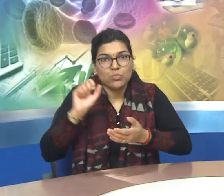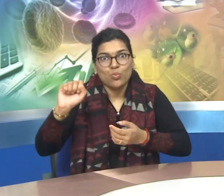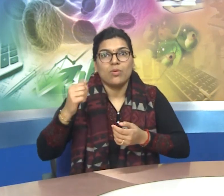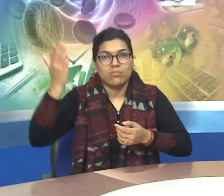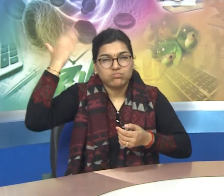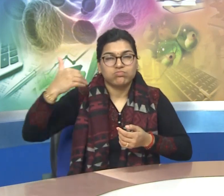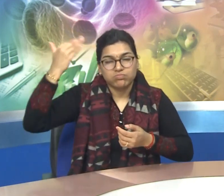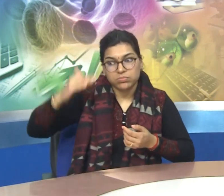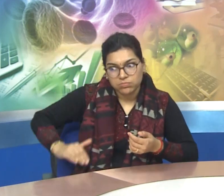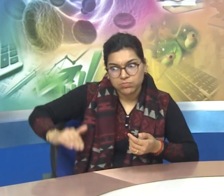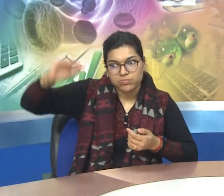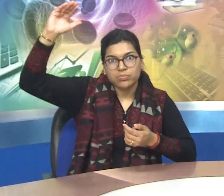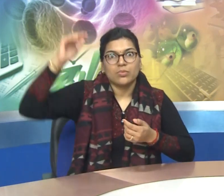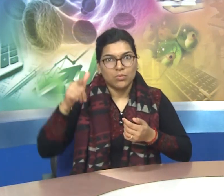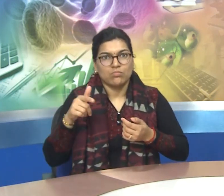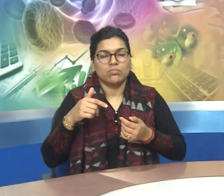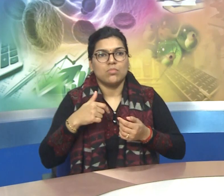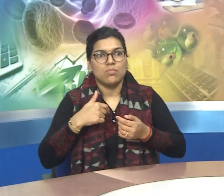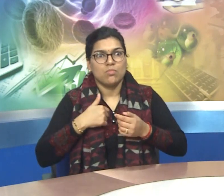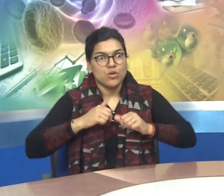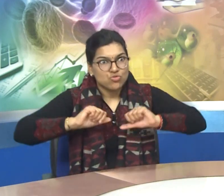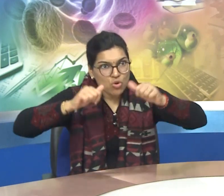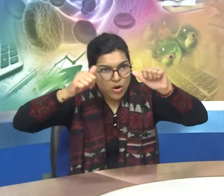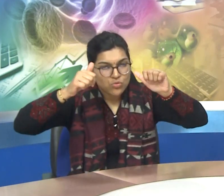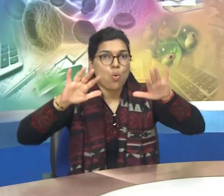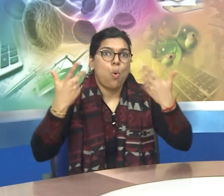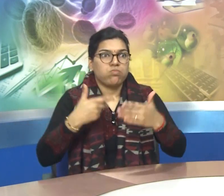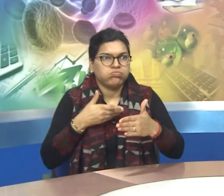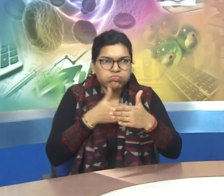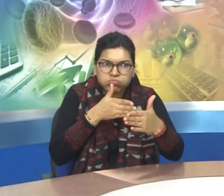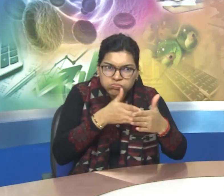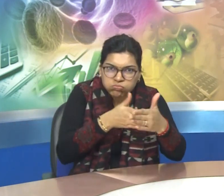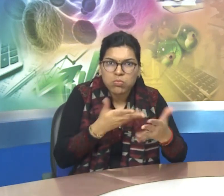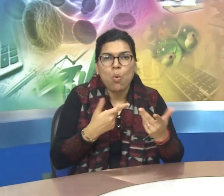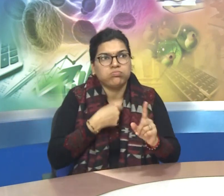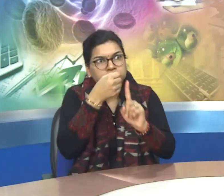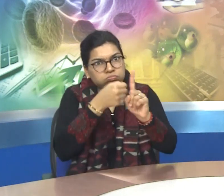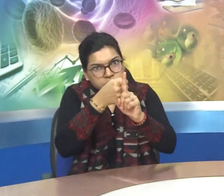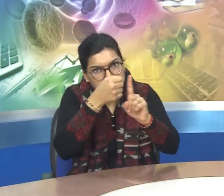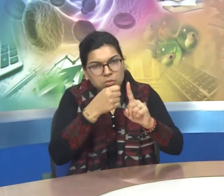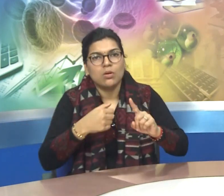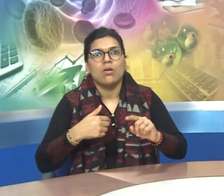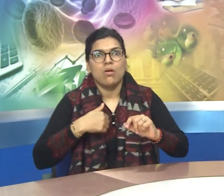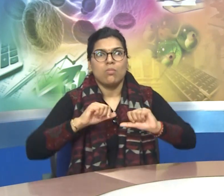Biographical sources are publications listing biographical details of famous people.